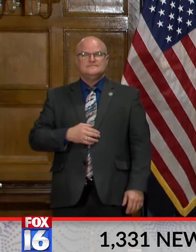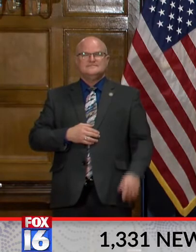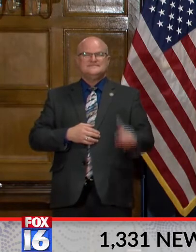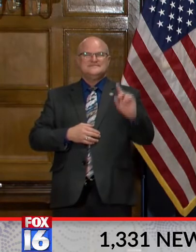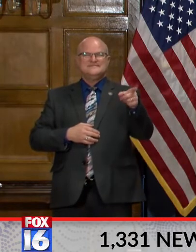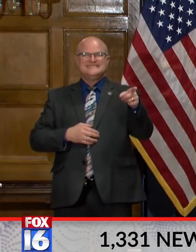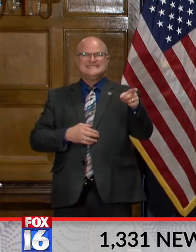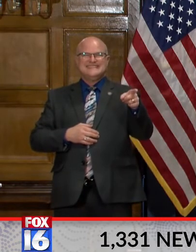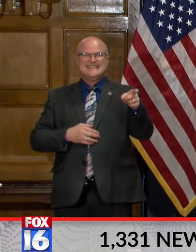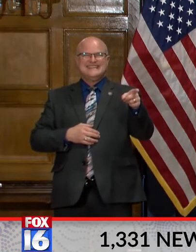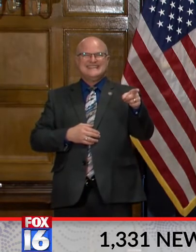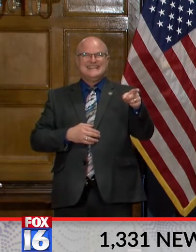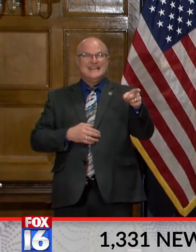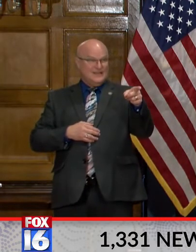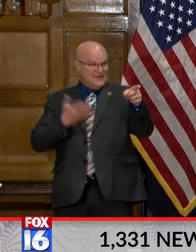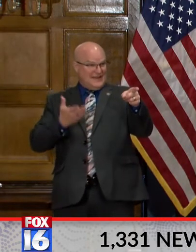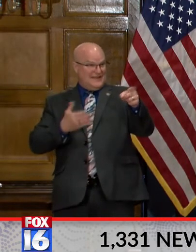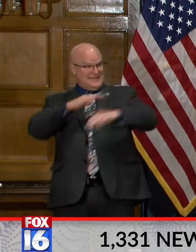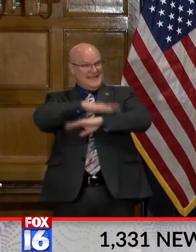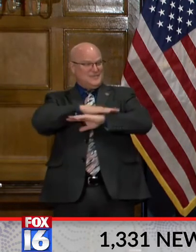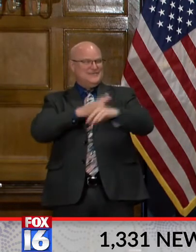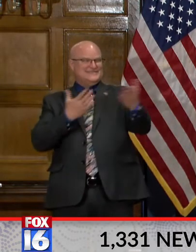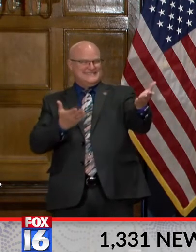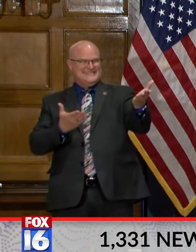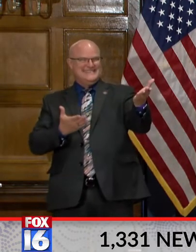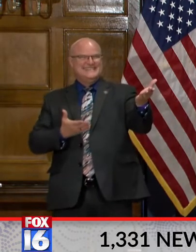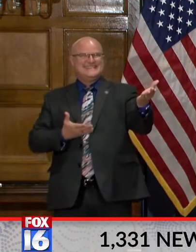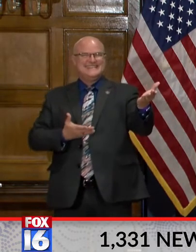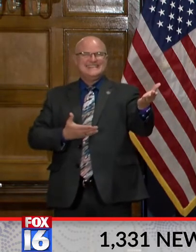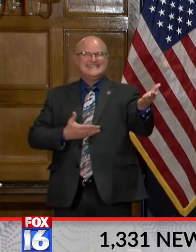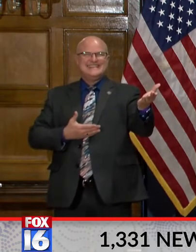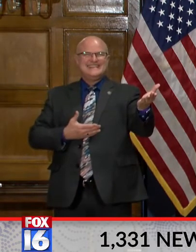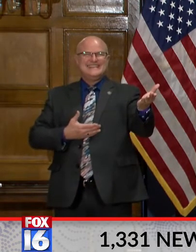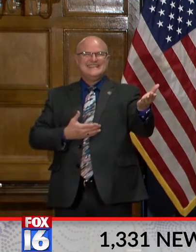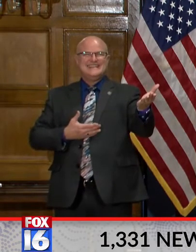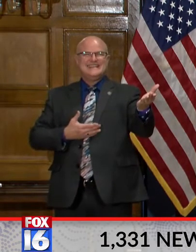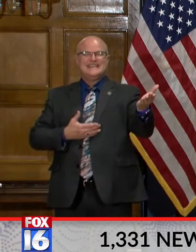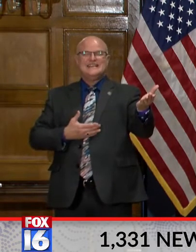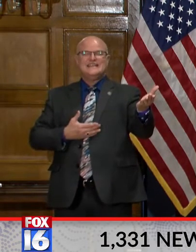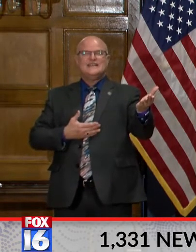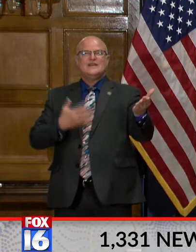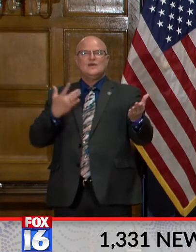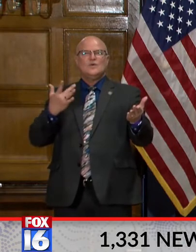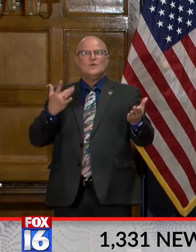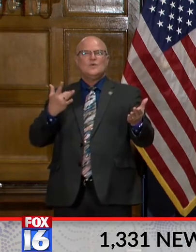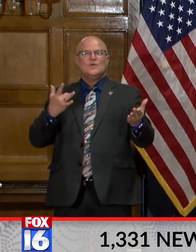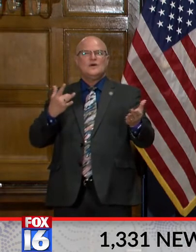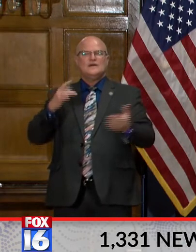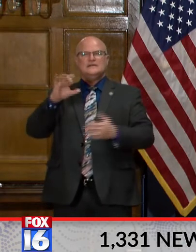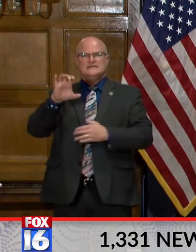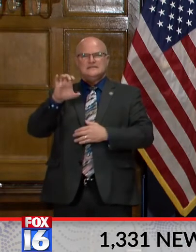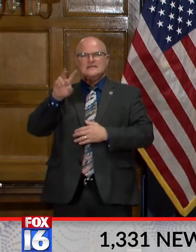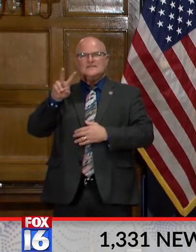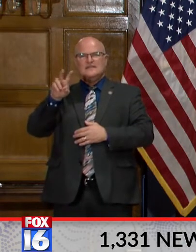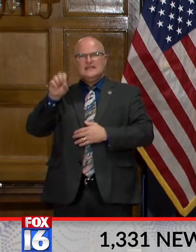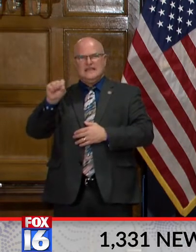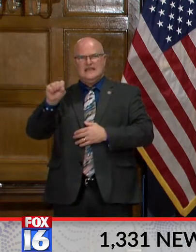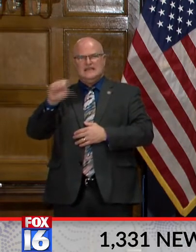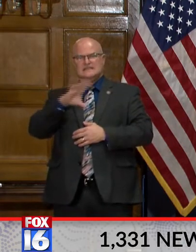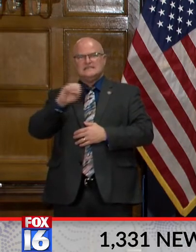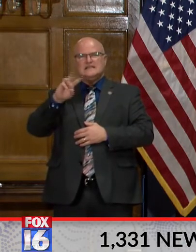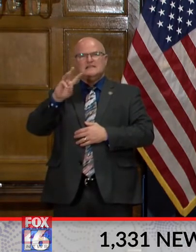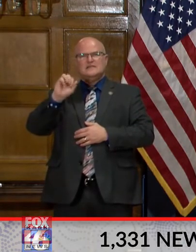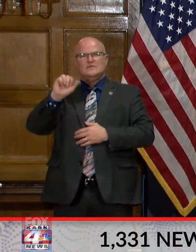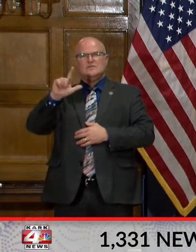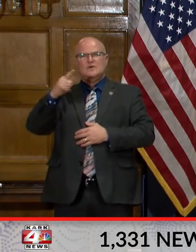Yeah. Okay, right here at the table. So why are CVS and Walgreens still getting more